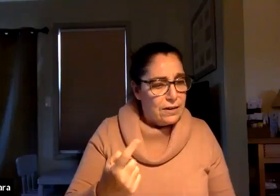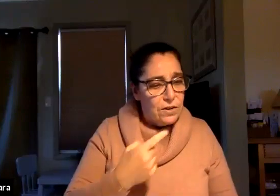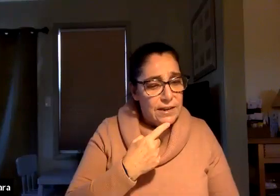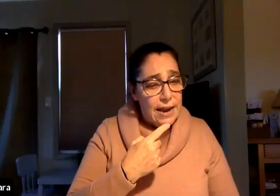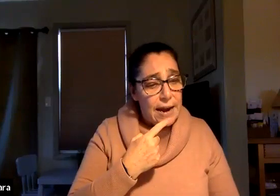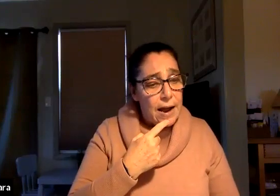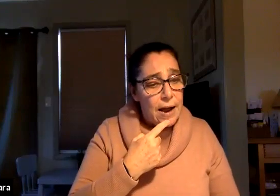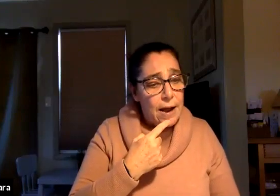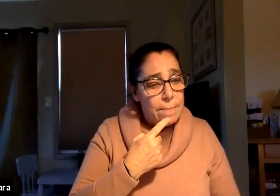To say